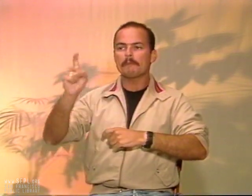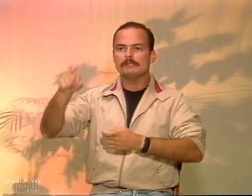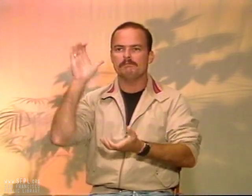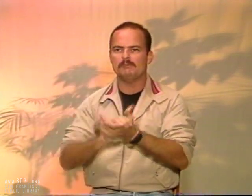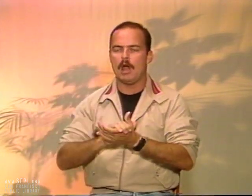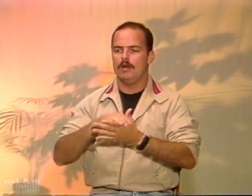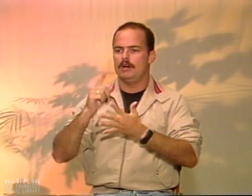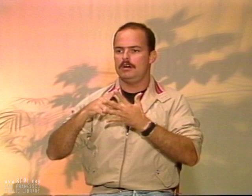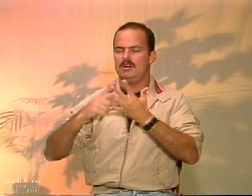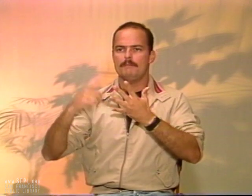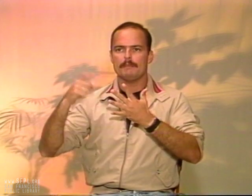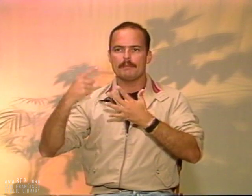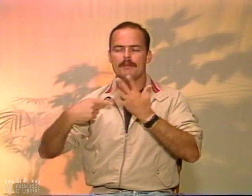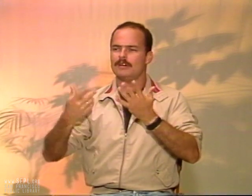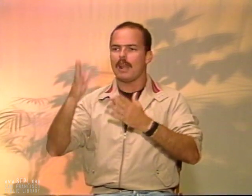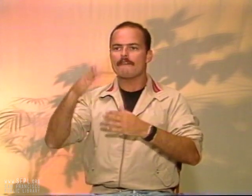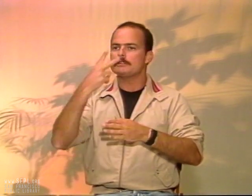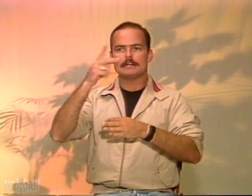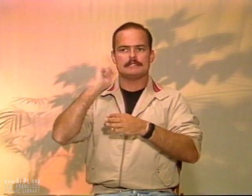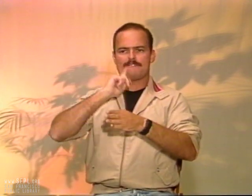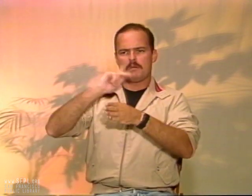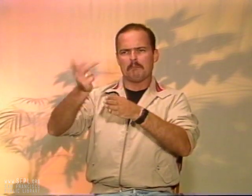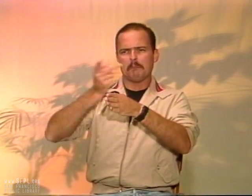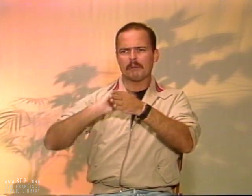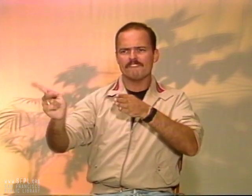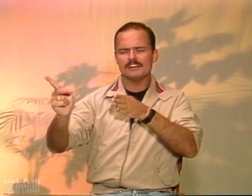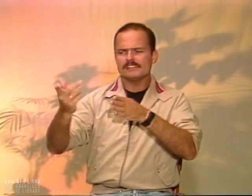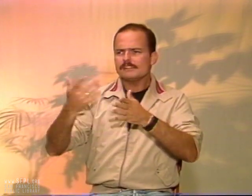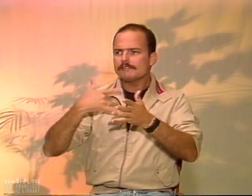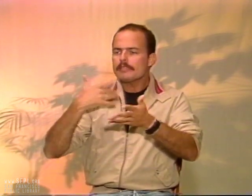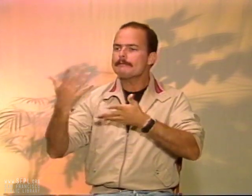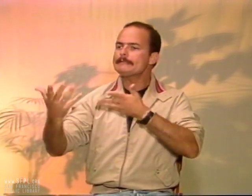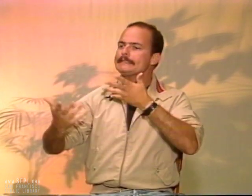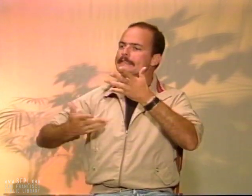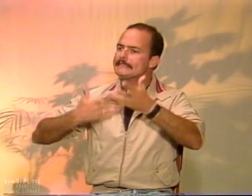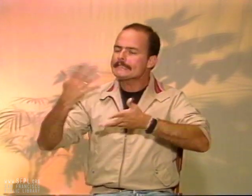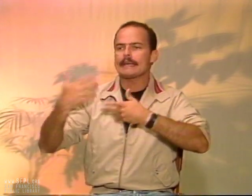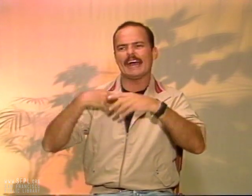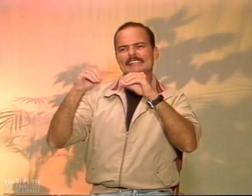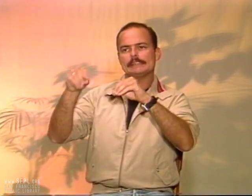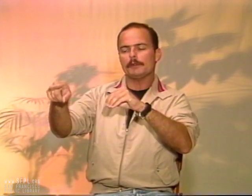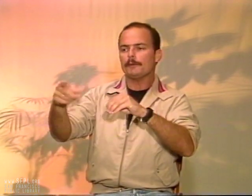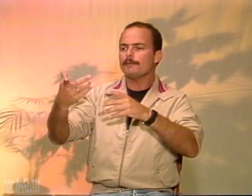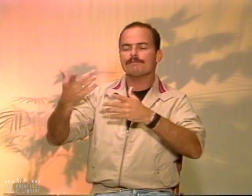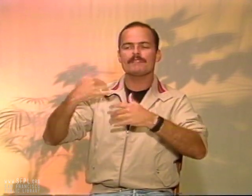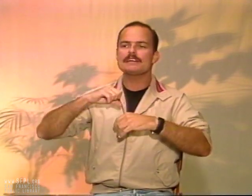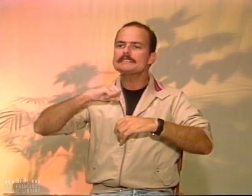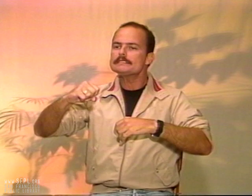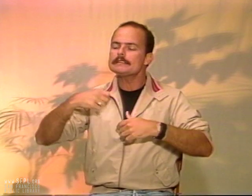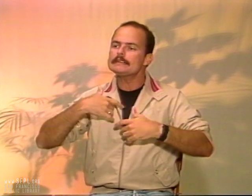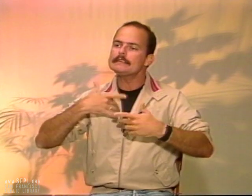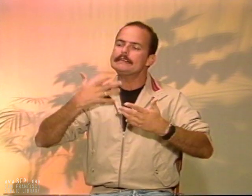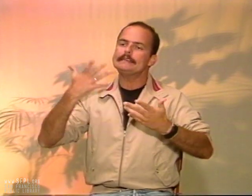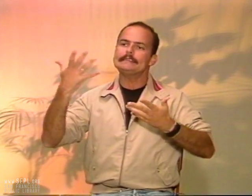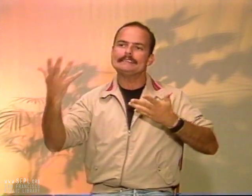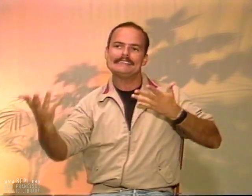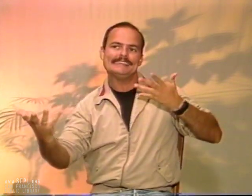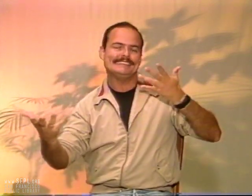ways and pass it on. But others are afraid to let go of their Cuban traditions. In Cuba, there's no such thing as a deaf professional. Just one